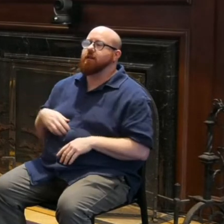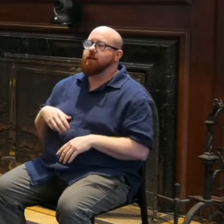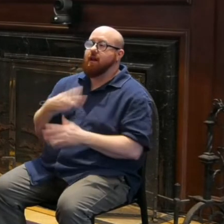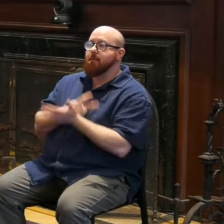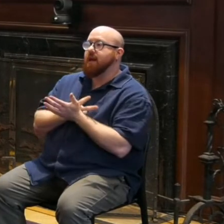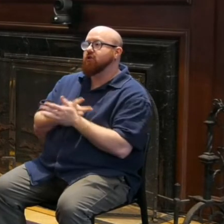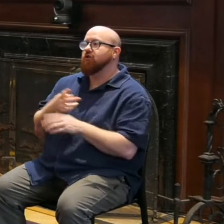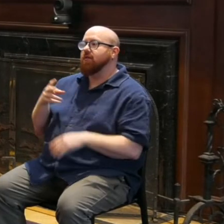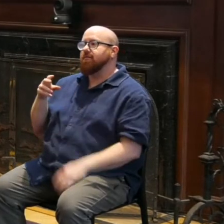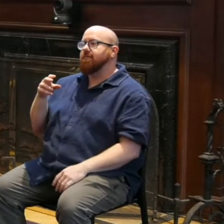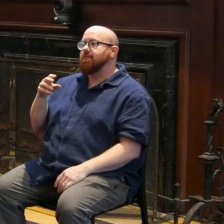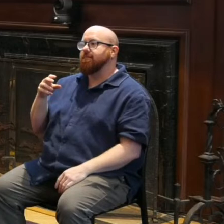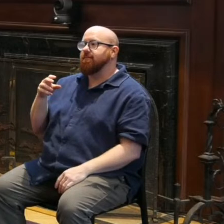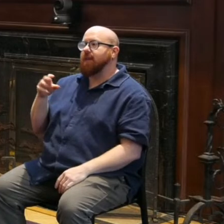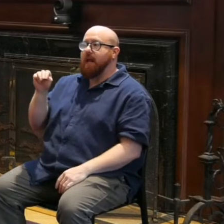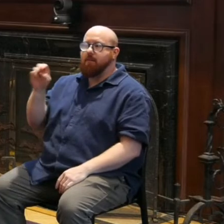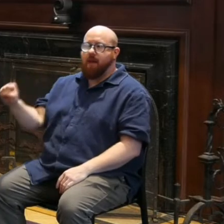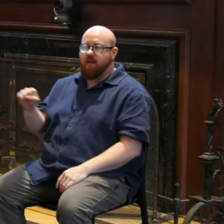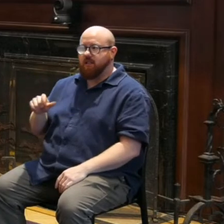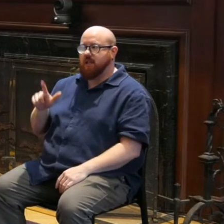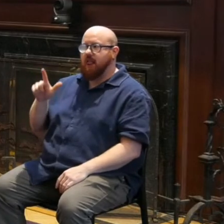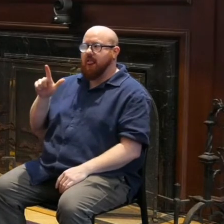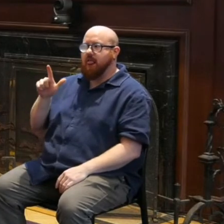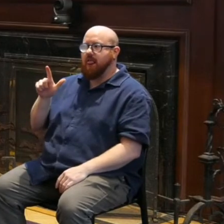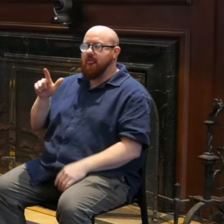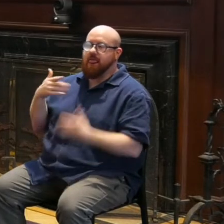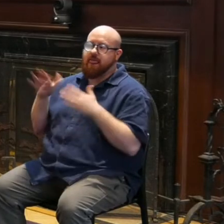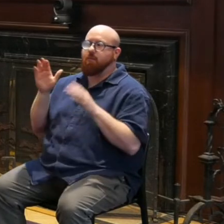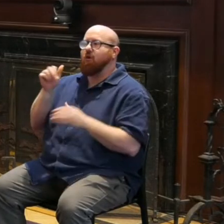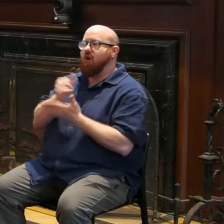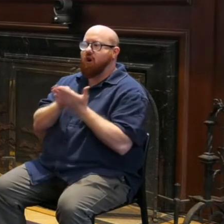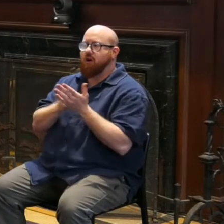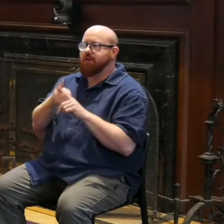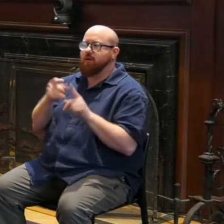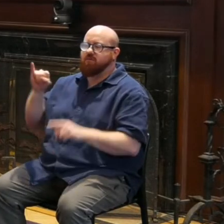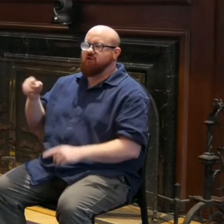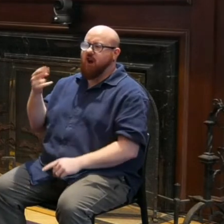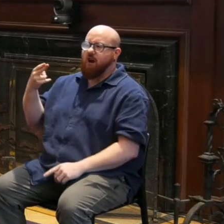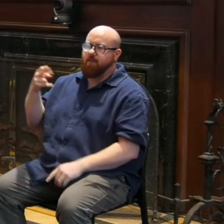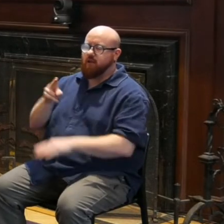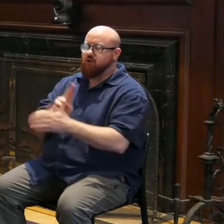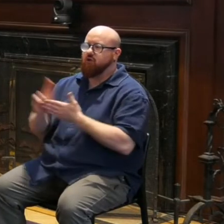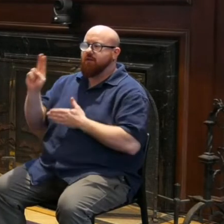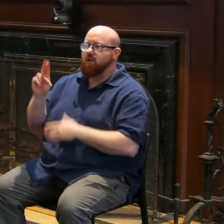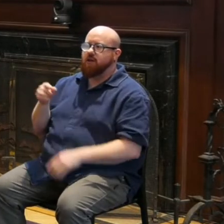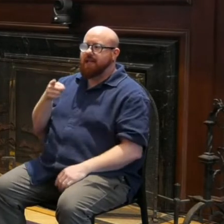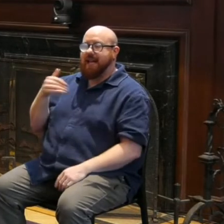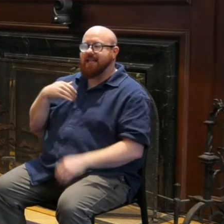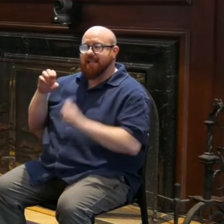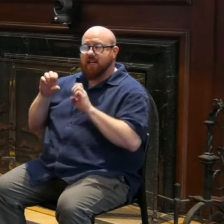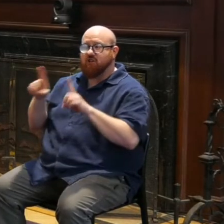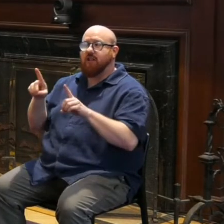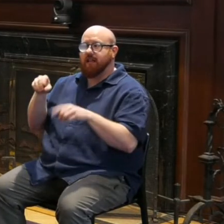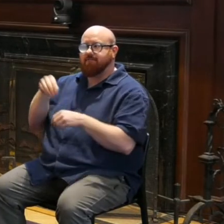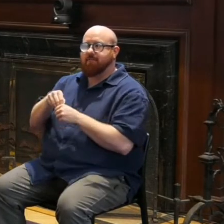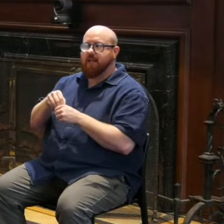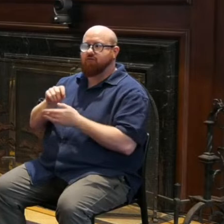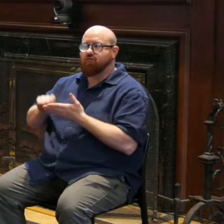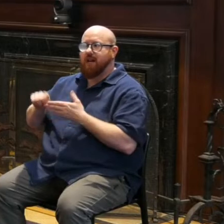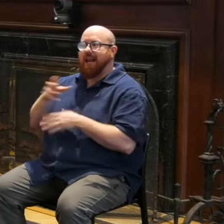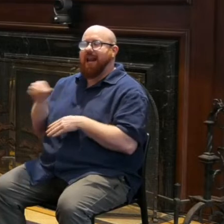Hopkins University. He has worked in the fields of education and law enforcement. And he